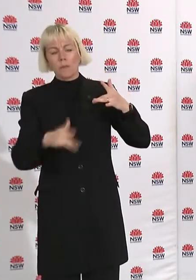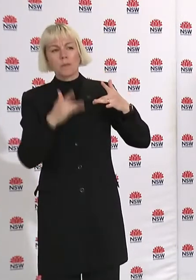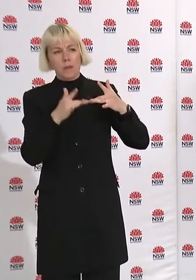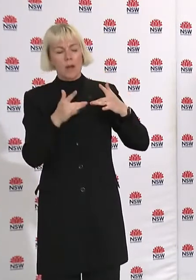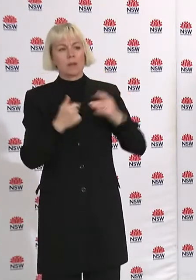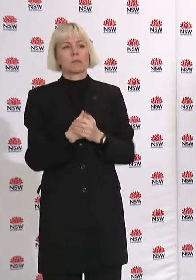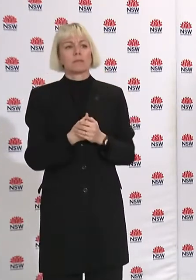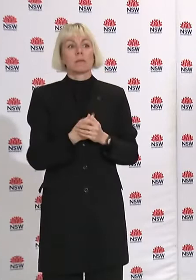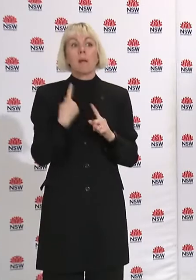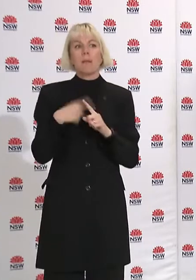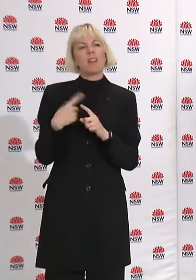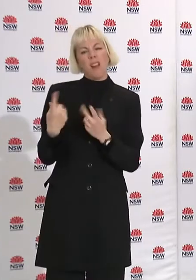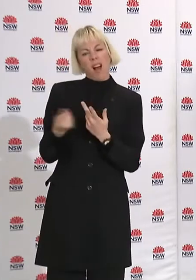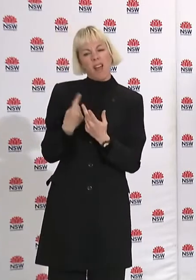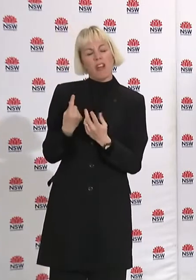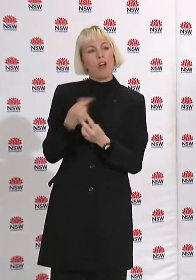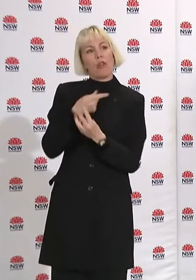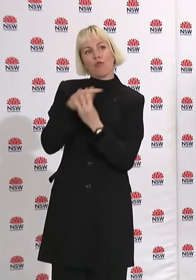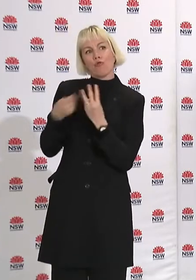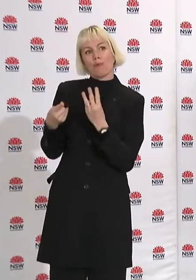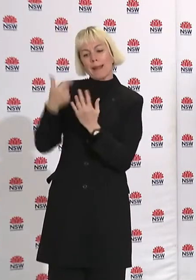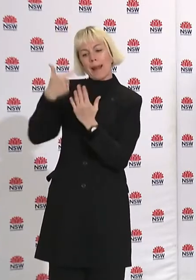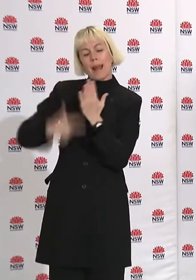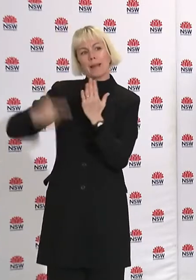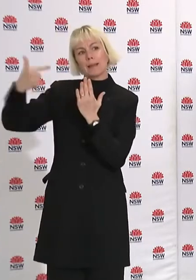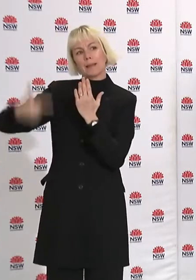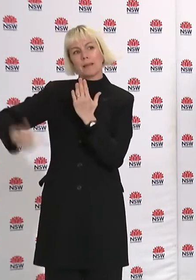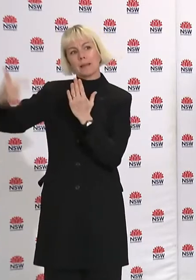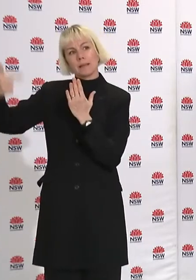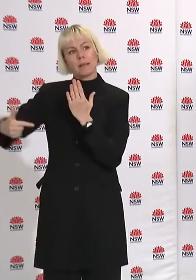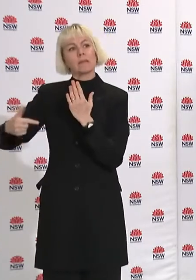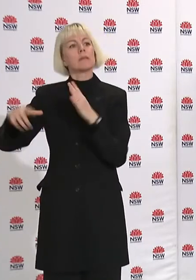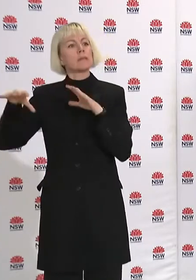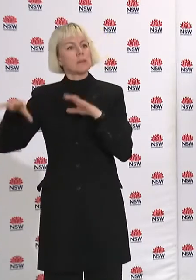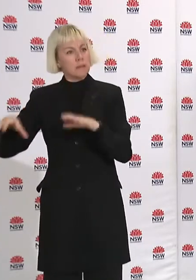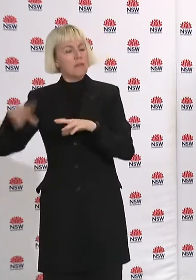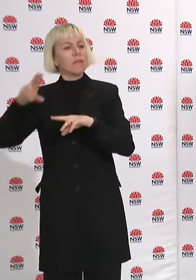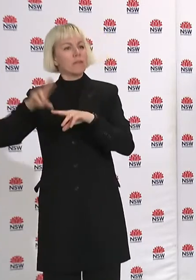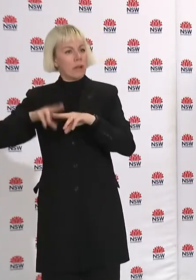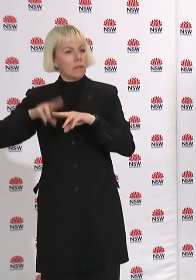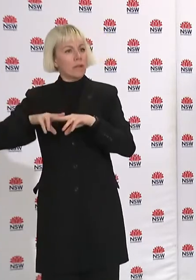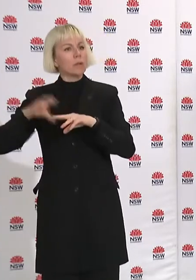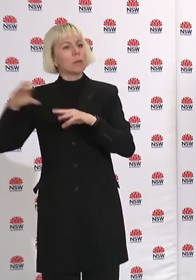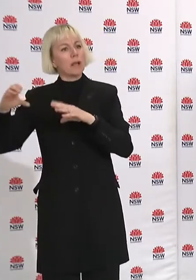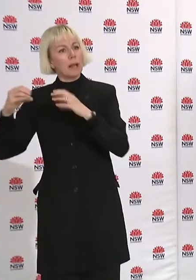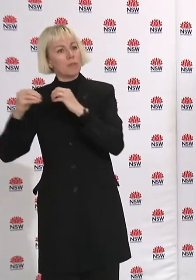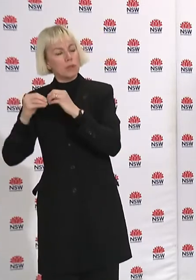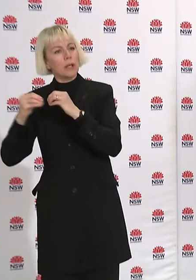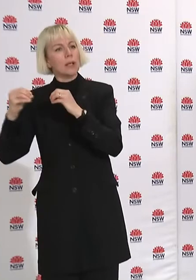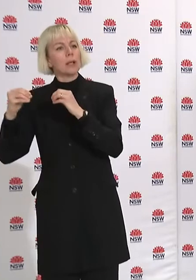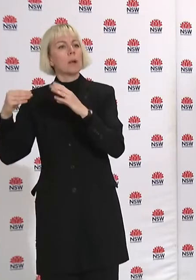Liverpool local government area already with only authorised workers leaving those facilities.